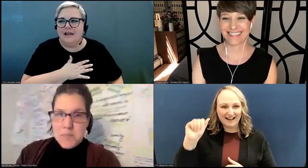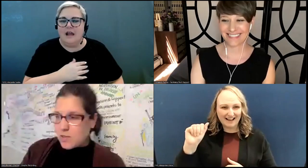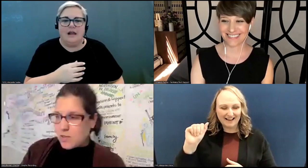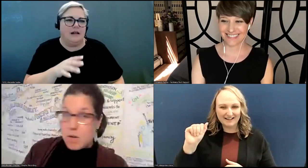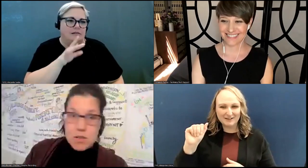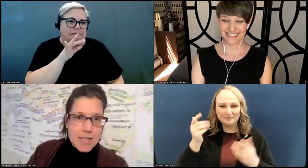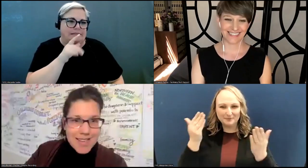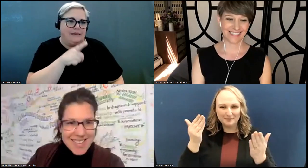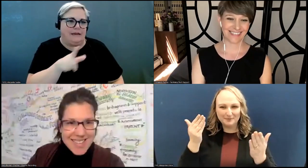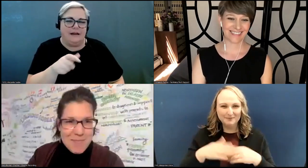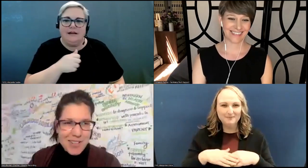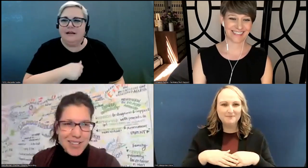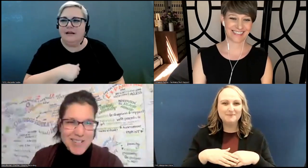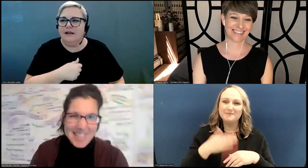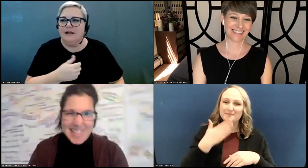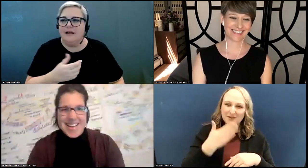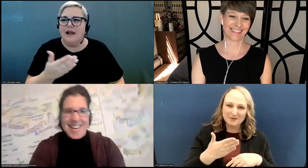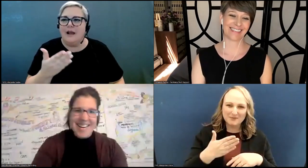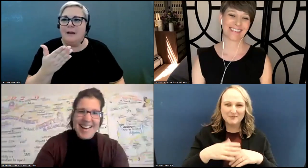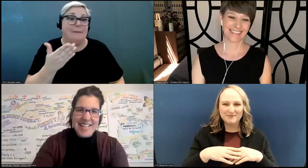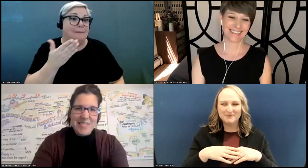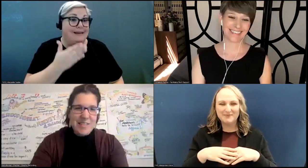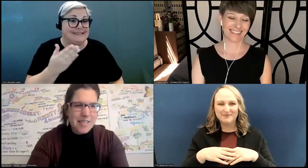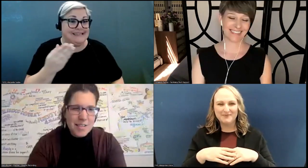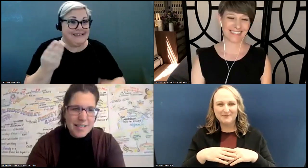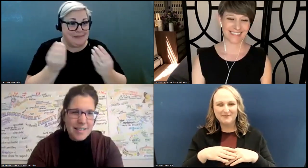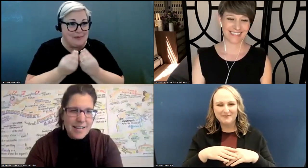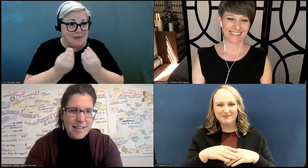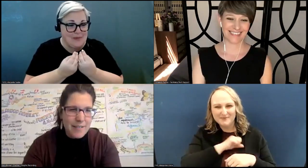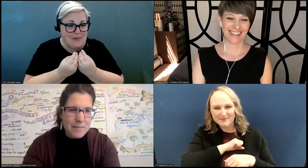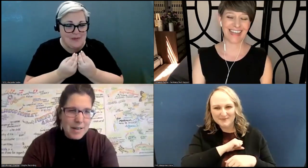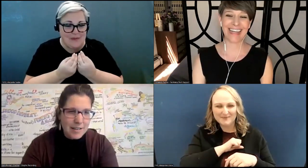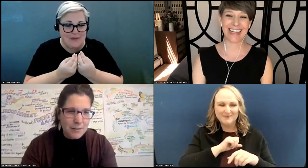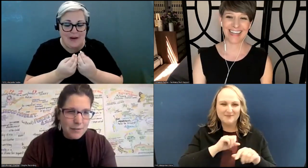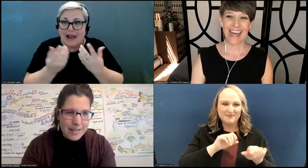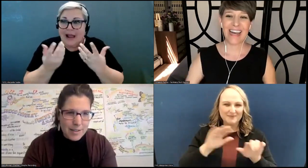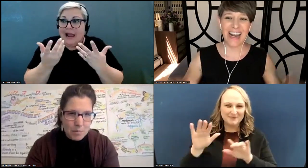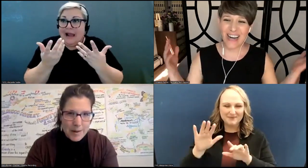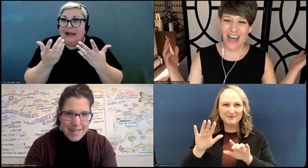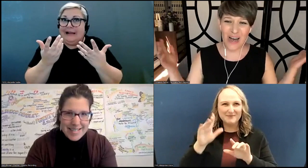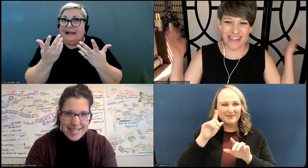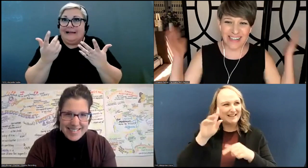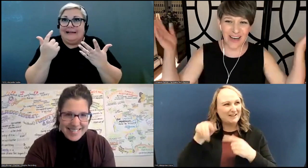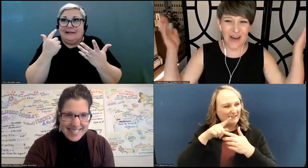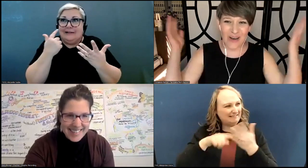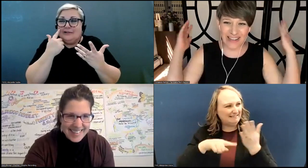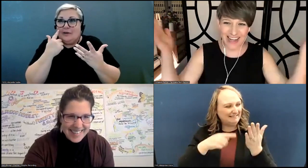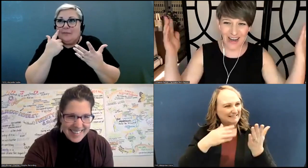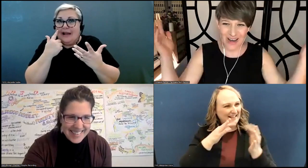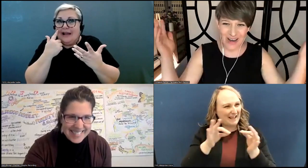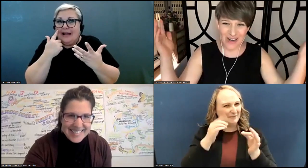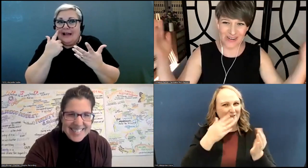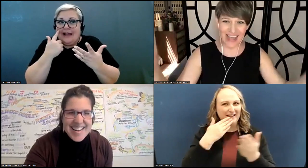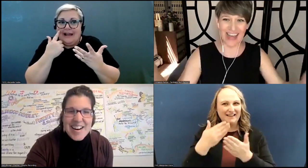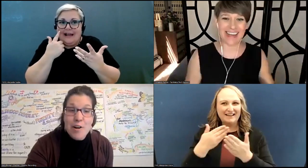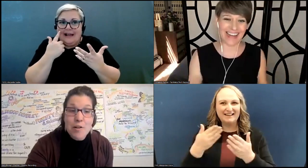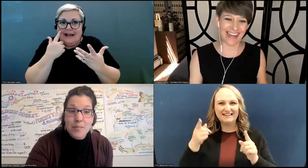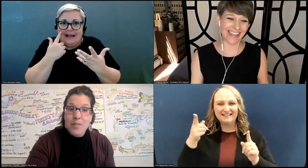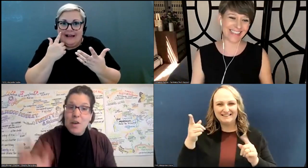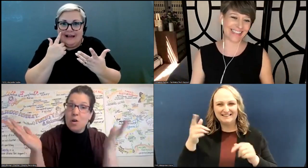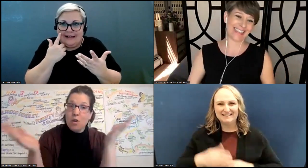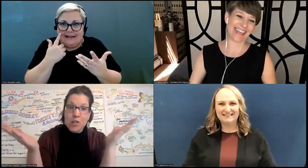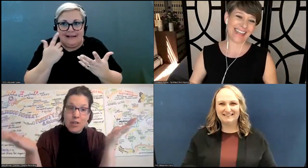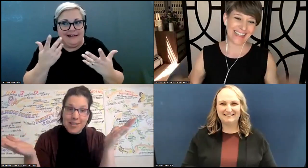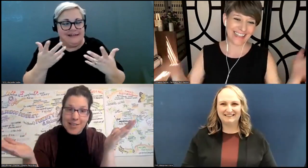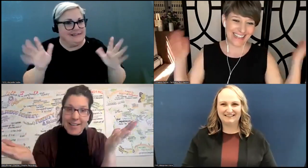merci beaucoup. And I think that's all I can think of in my little No, Clecco,